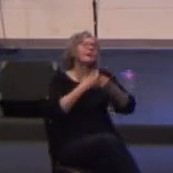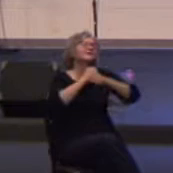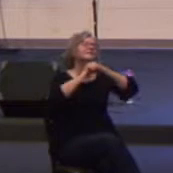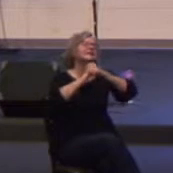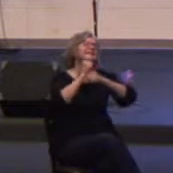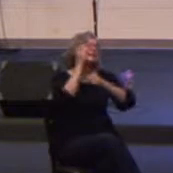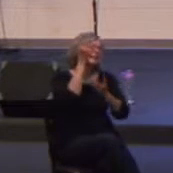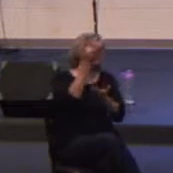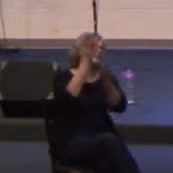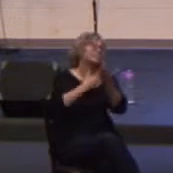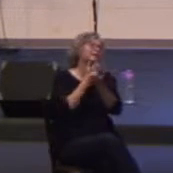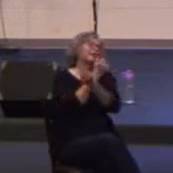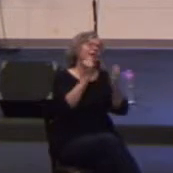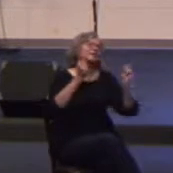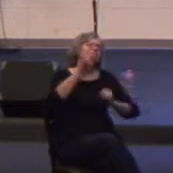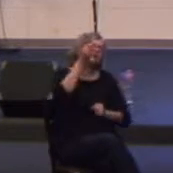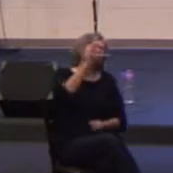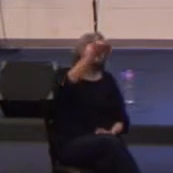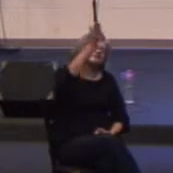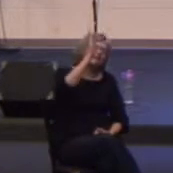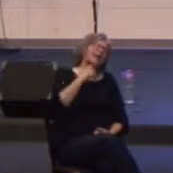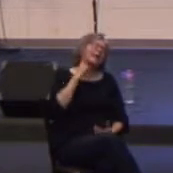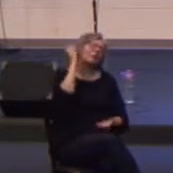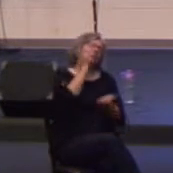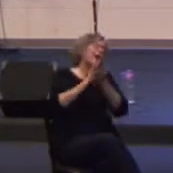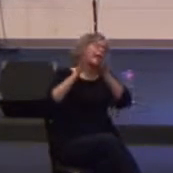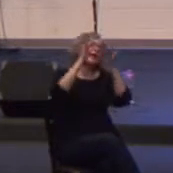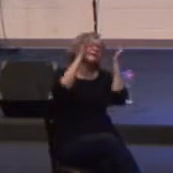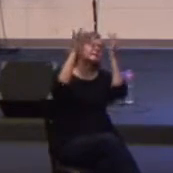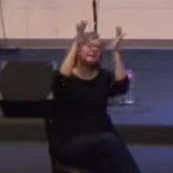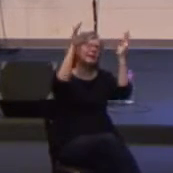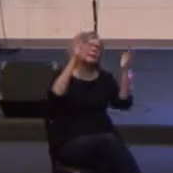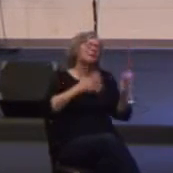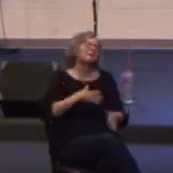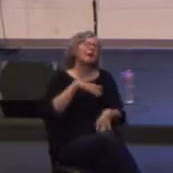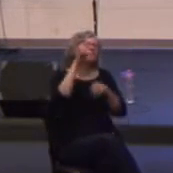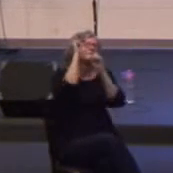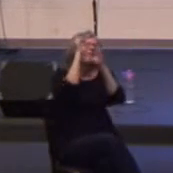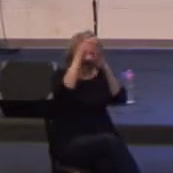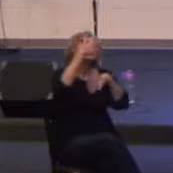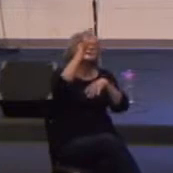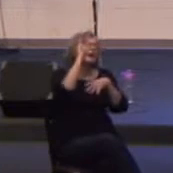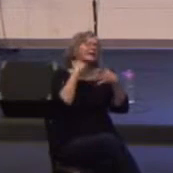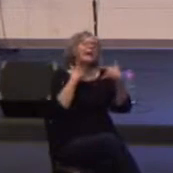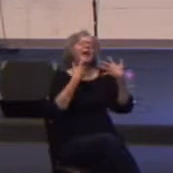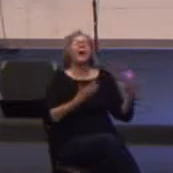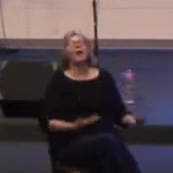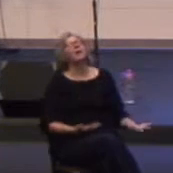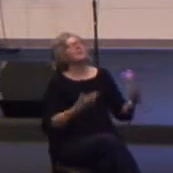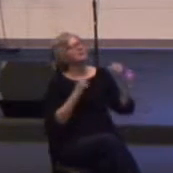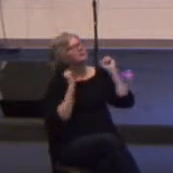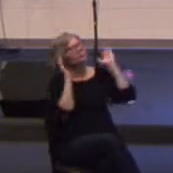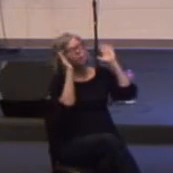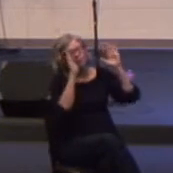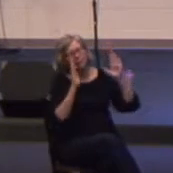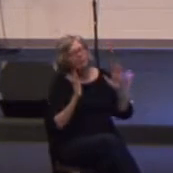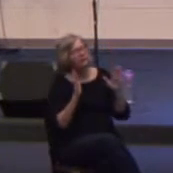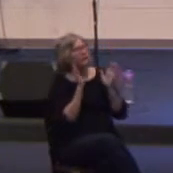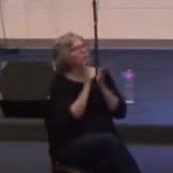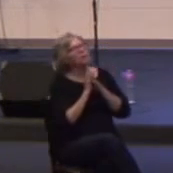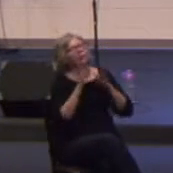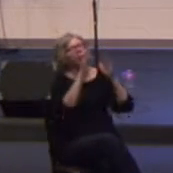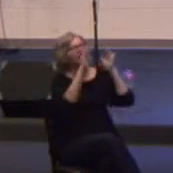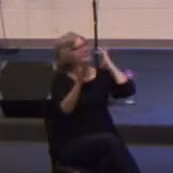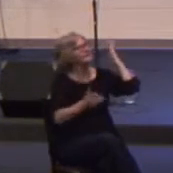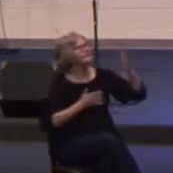my salvation. He is God, and I will praise him. My Father's God, and I will exalt him. It's just this wonderful, glorious, you can feel the